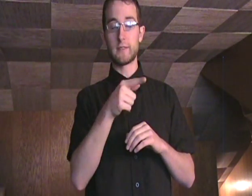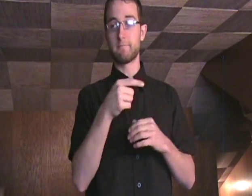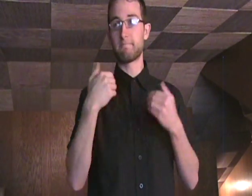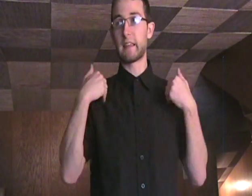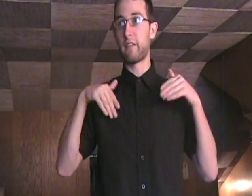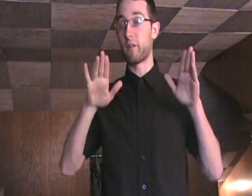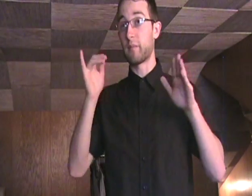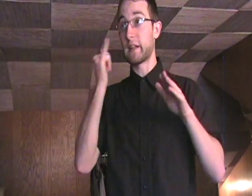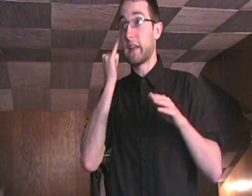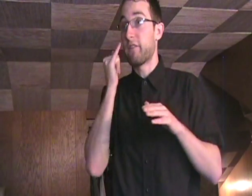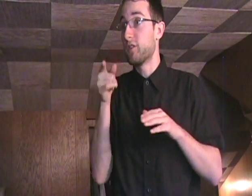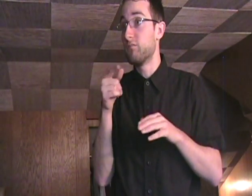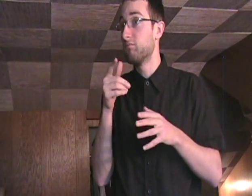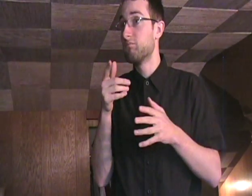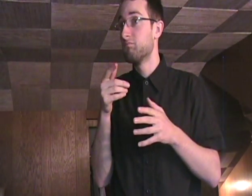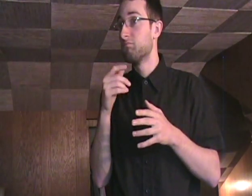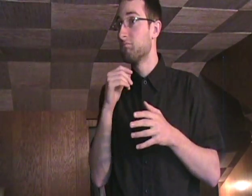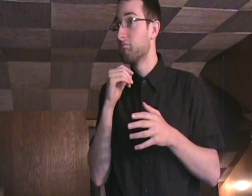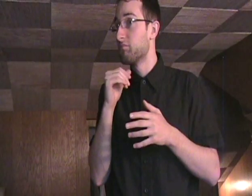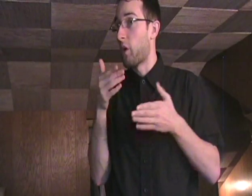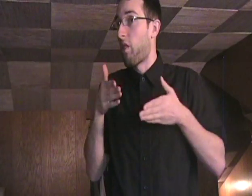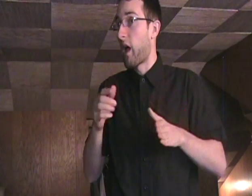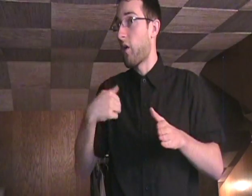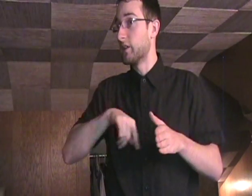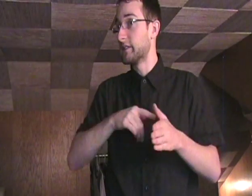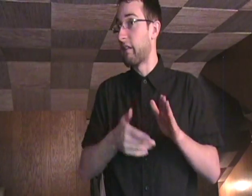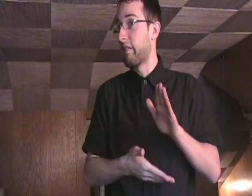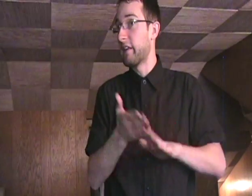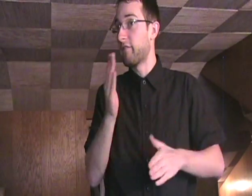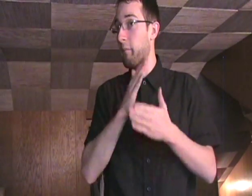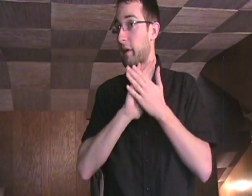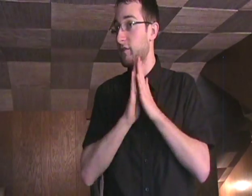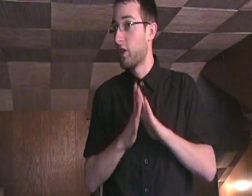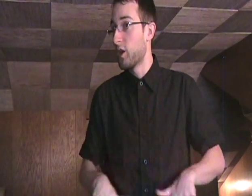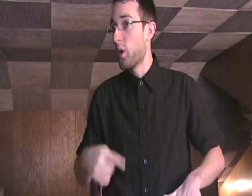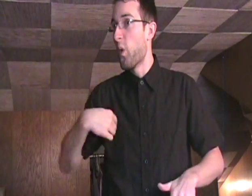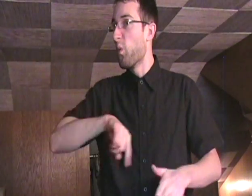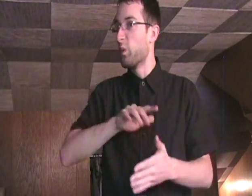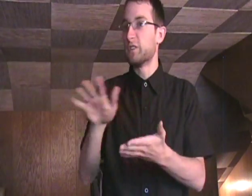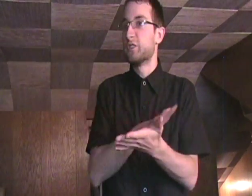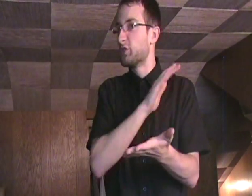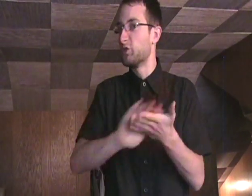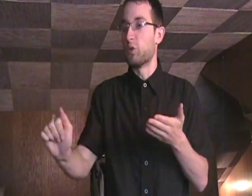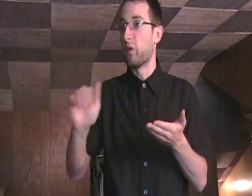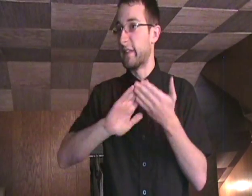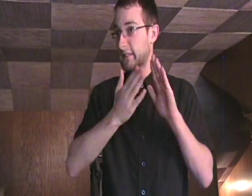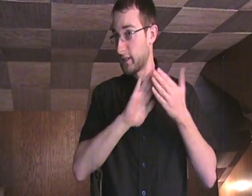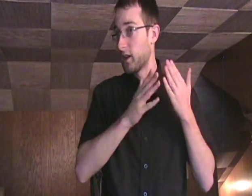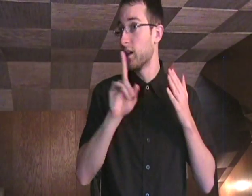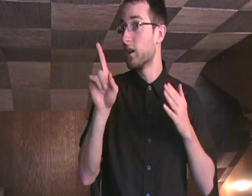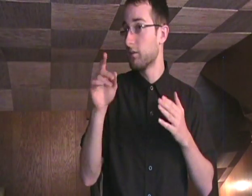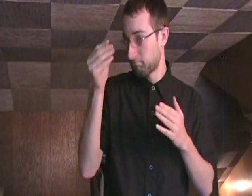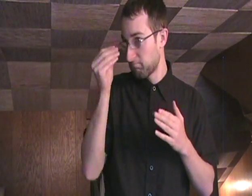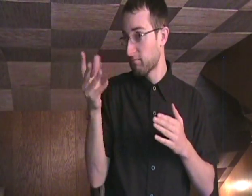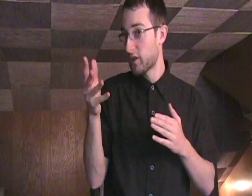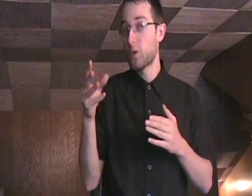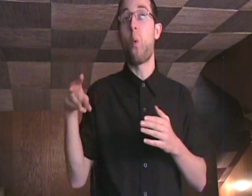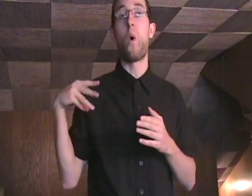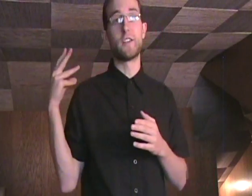peacefully, we're going to destroy the city before we leave, or before you come in and take it over. So Washington was very smart, and he let them